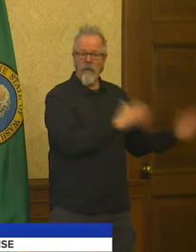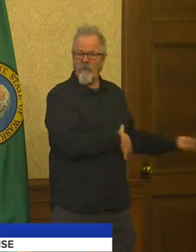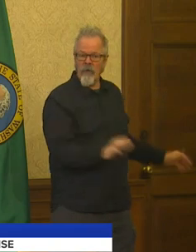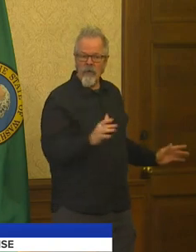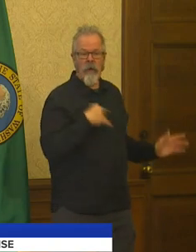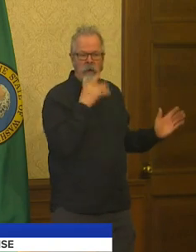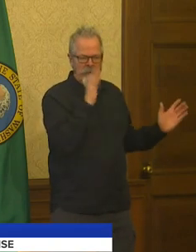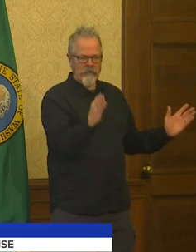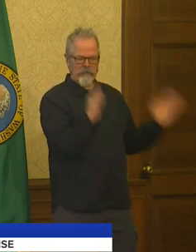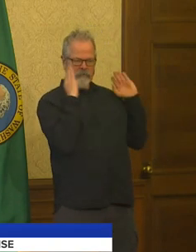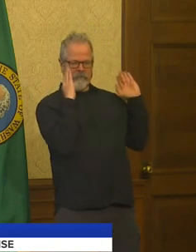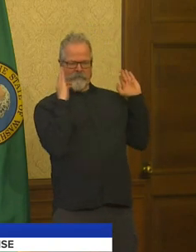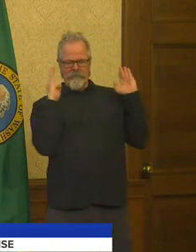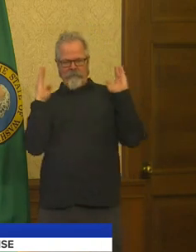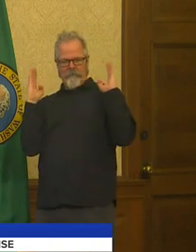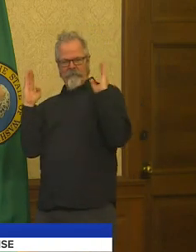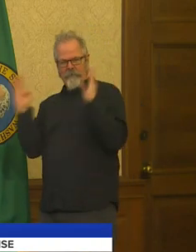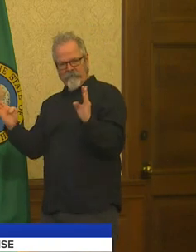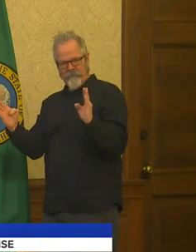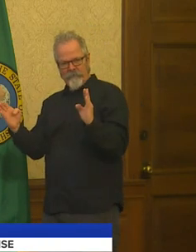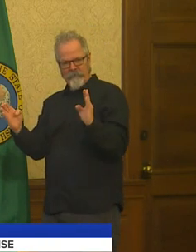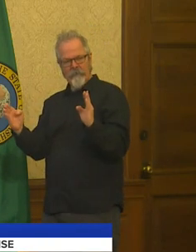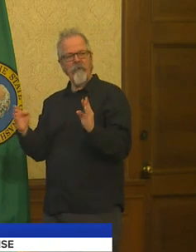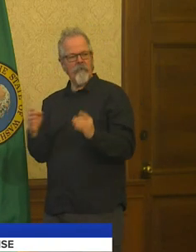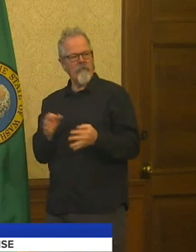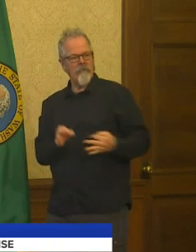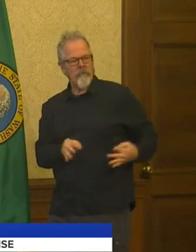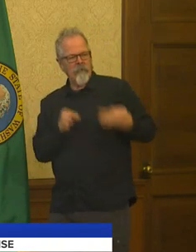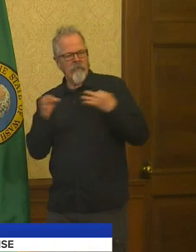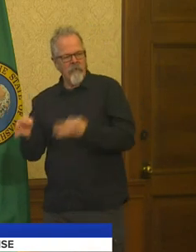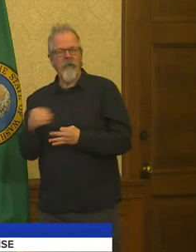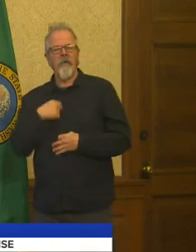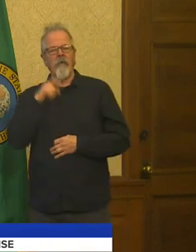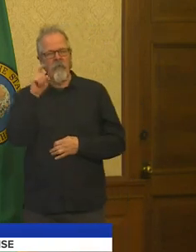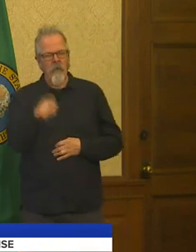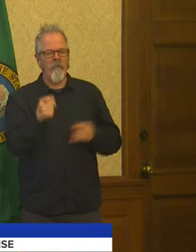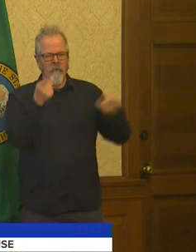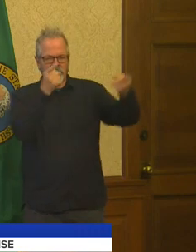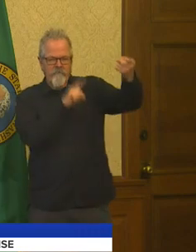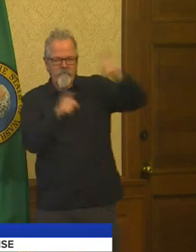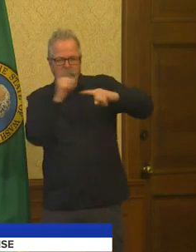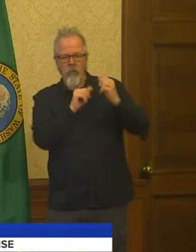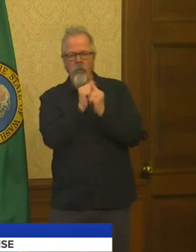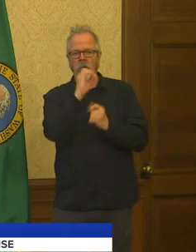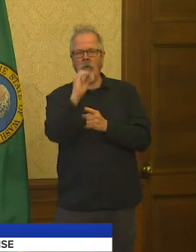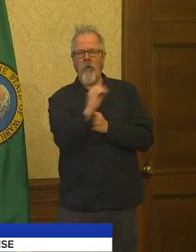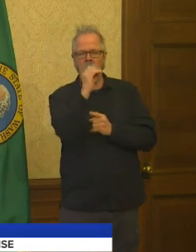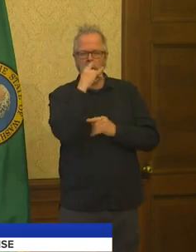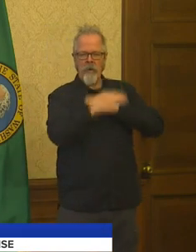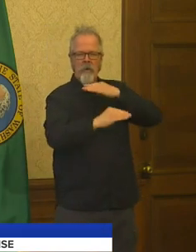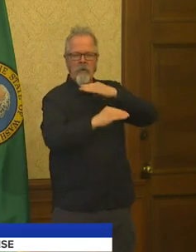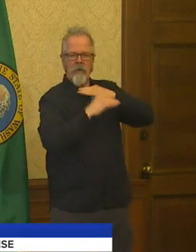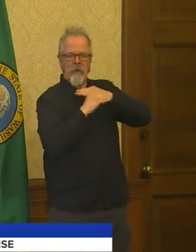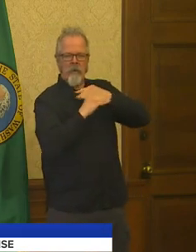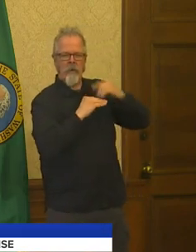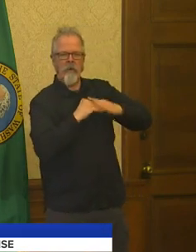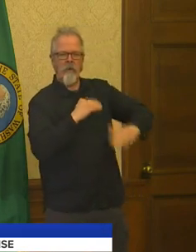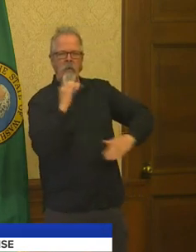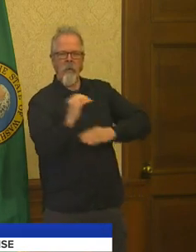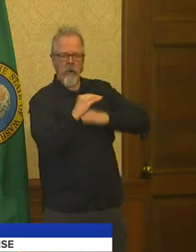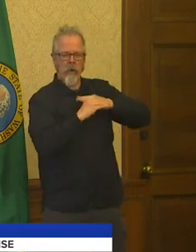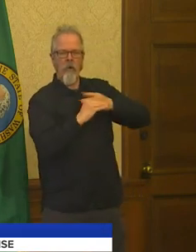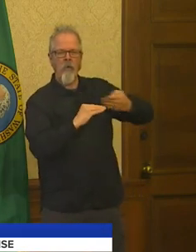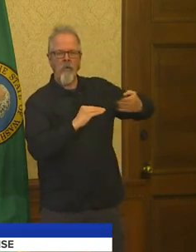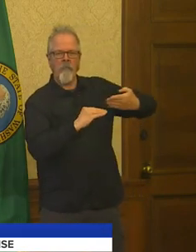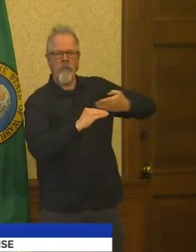concert with Oregon and through the Columbia River Compact. So we're looking to ease the restrictions immediately, and we will work with